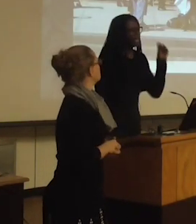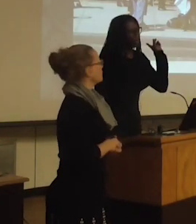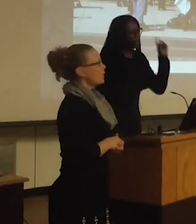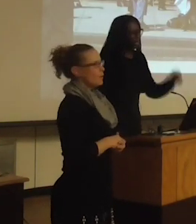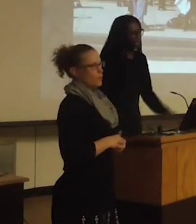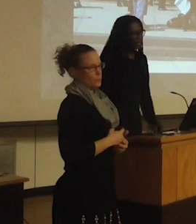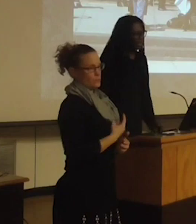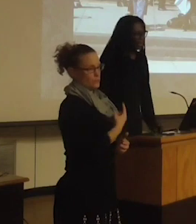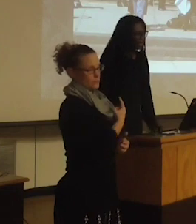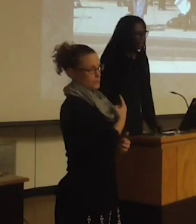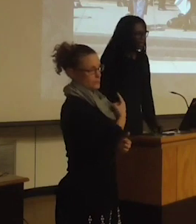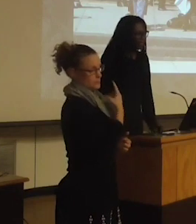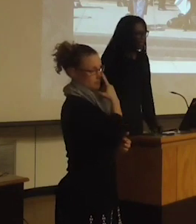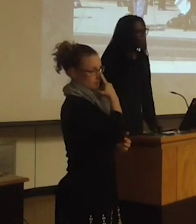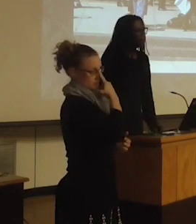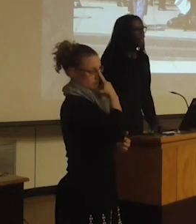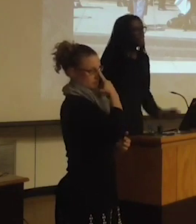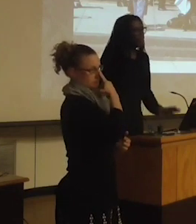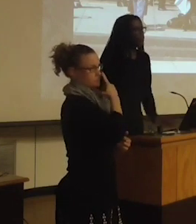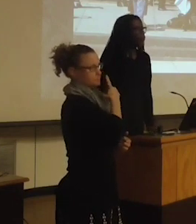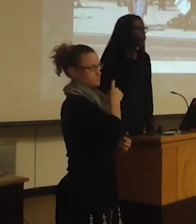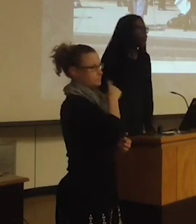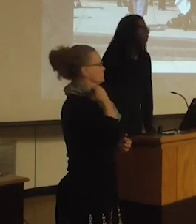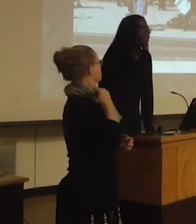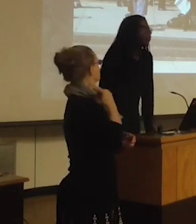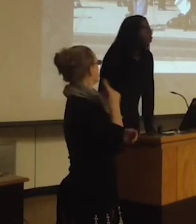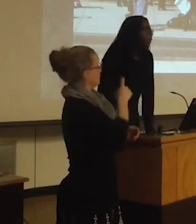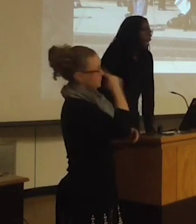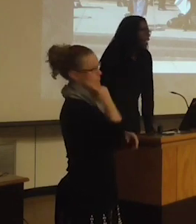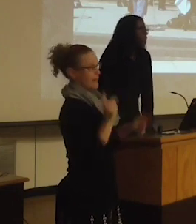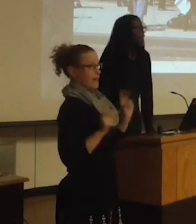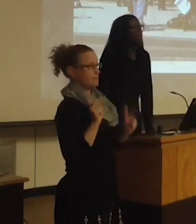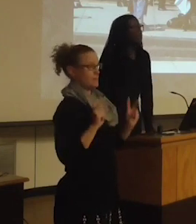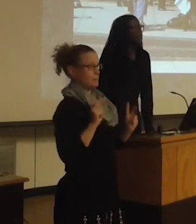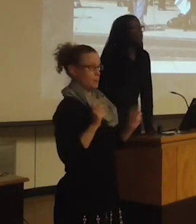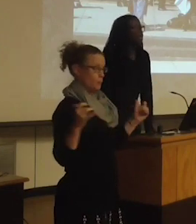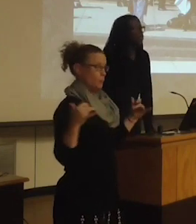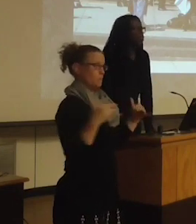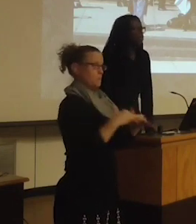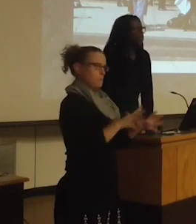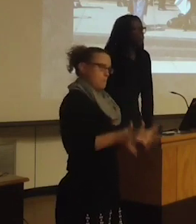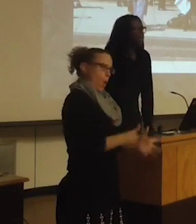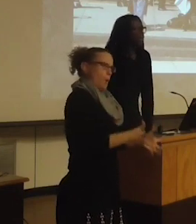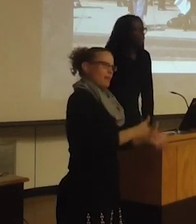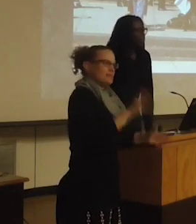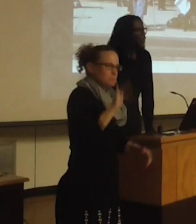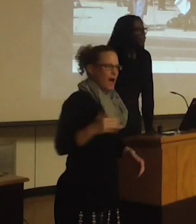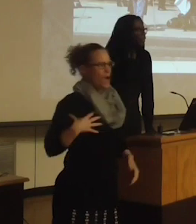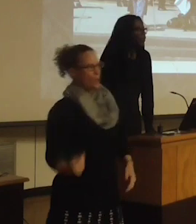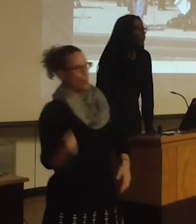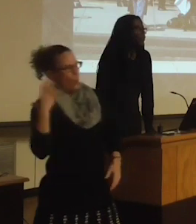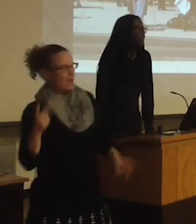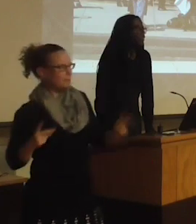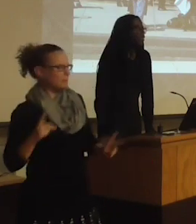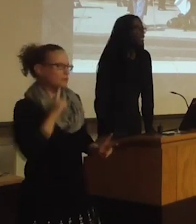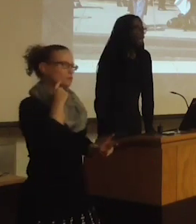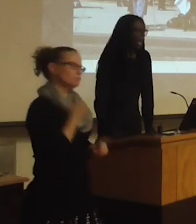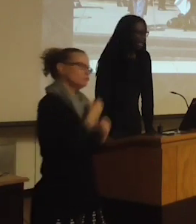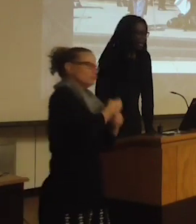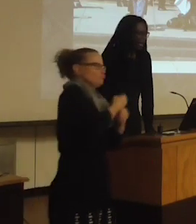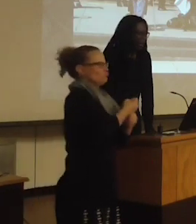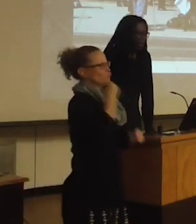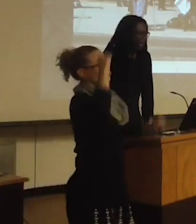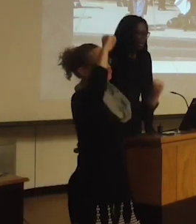What you're looking at right here is people, black people, who were primarily mobilized by white people in order to do their dirty work for them.